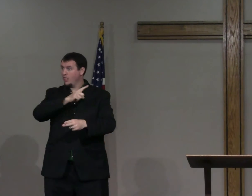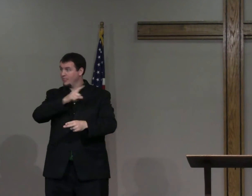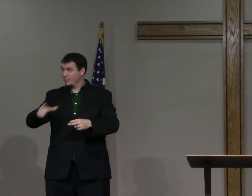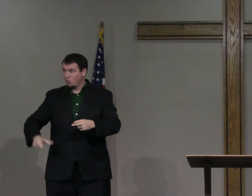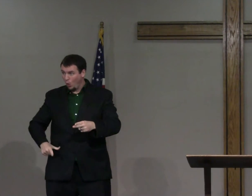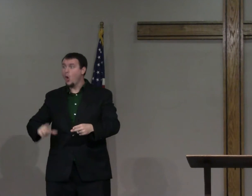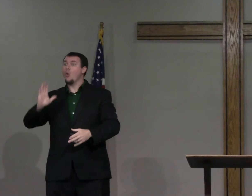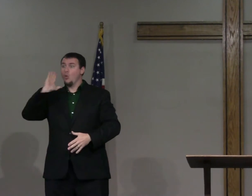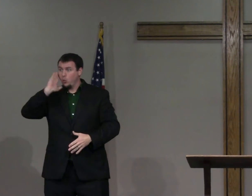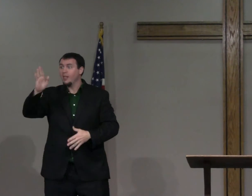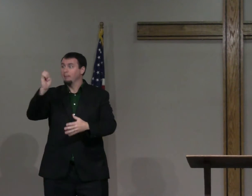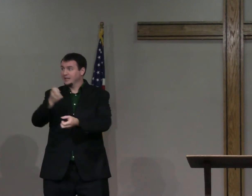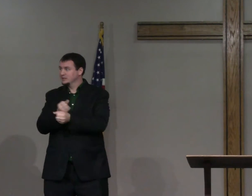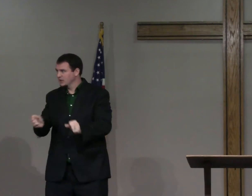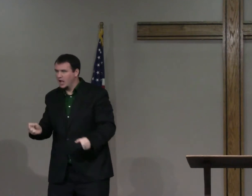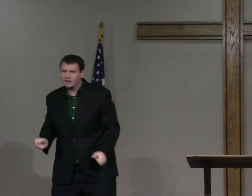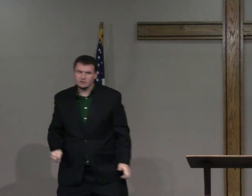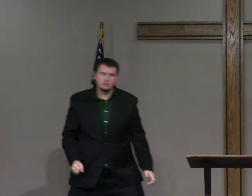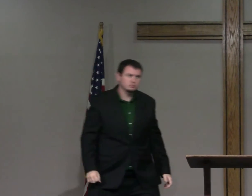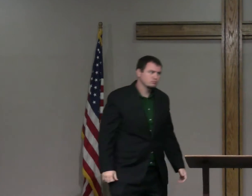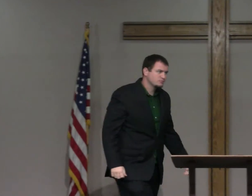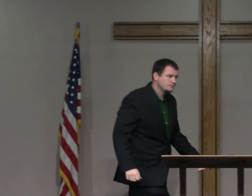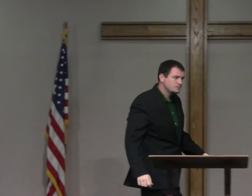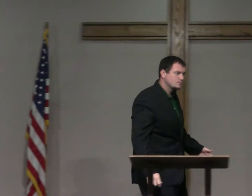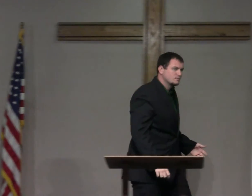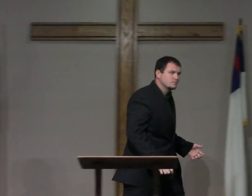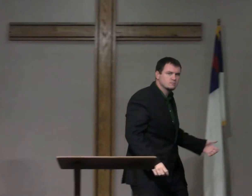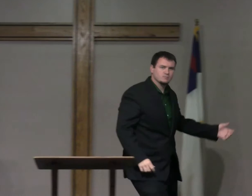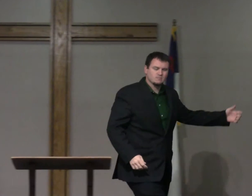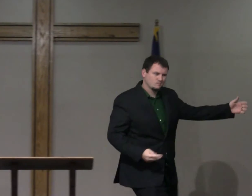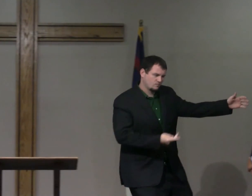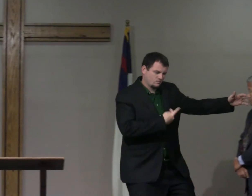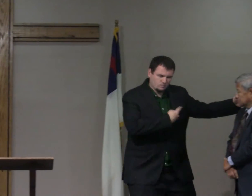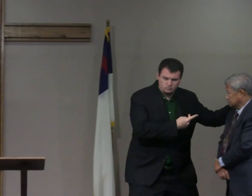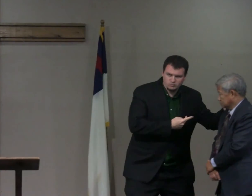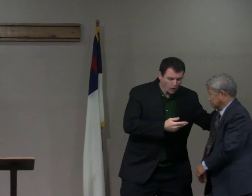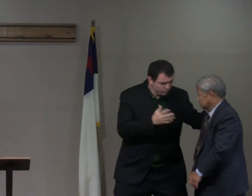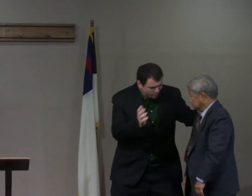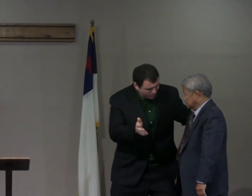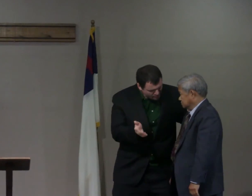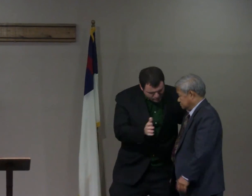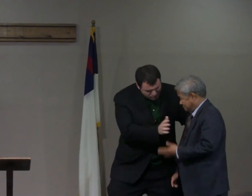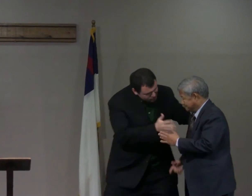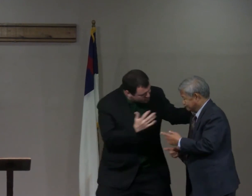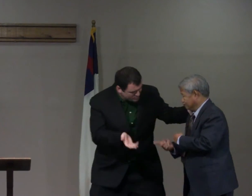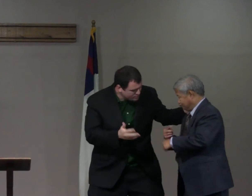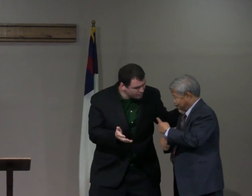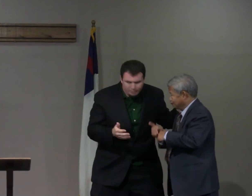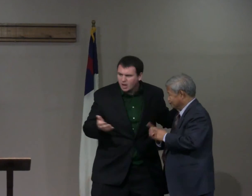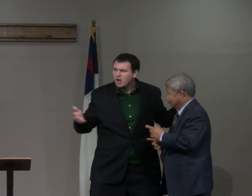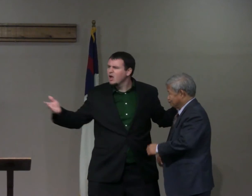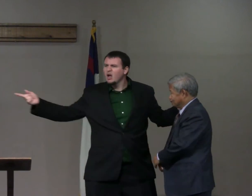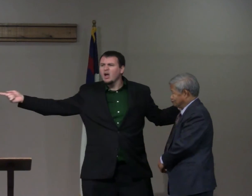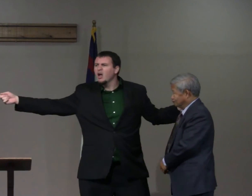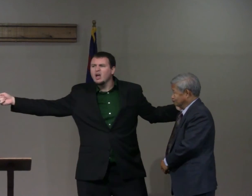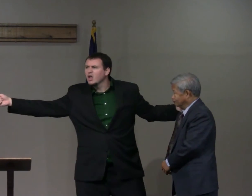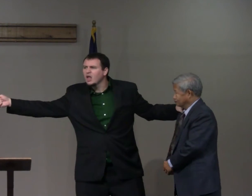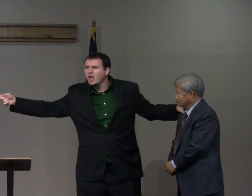The Bible says, "Whosoever shall call upon the Lord shall be saved." So here we are talking, you know, about